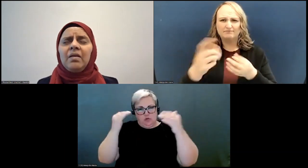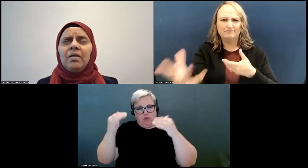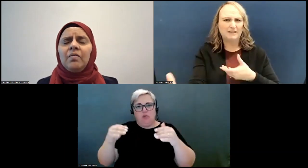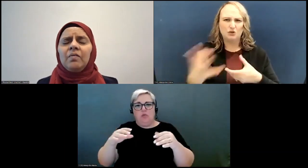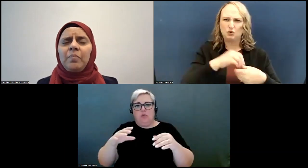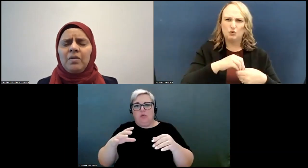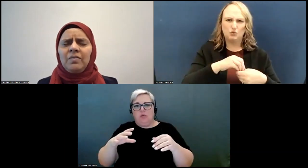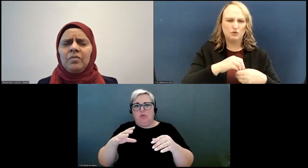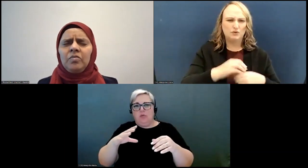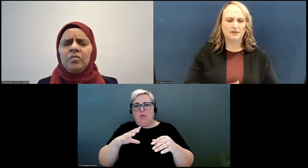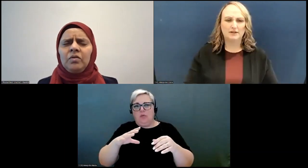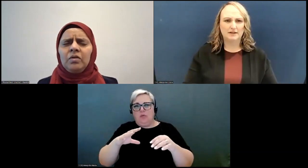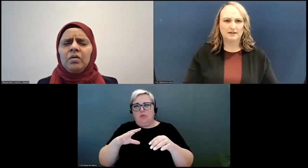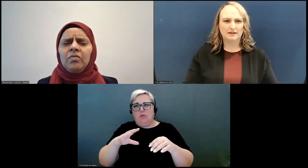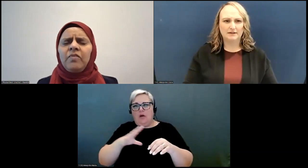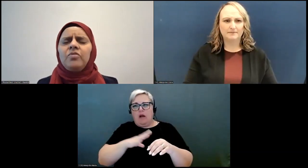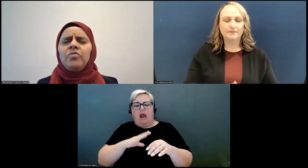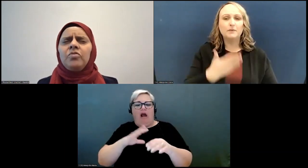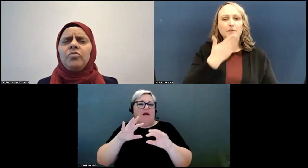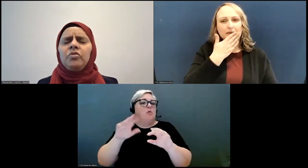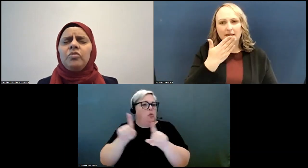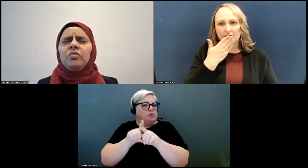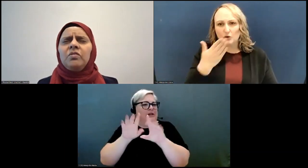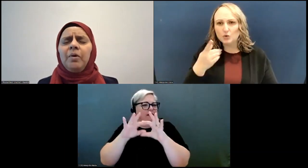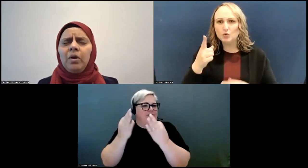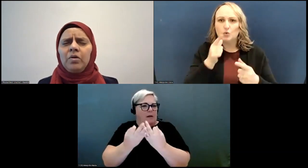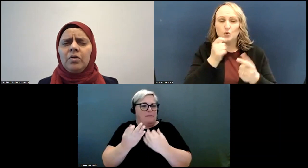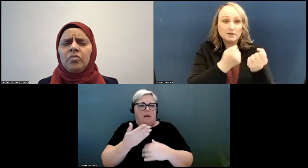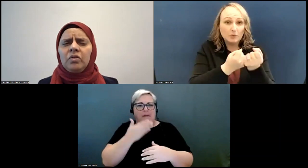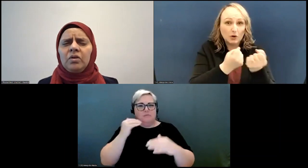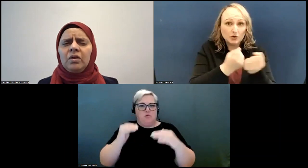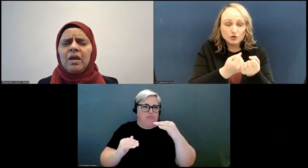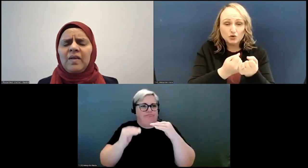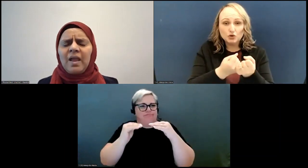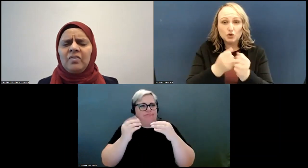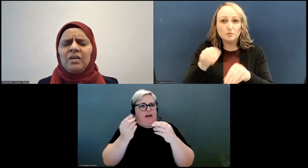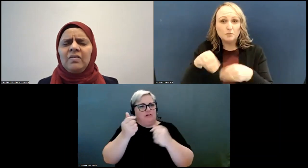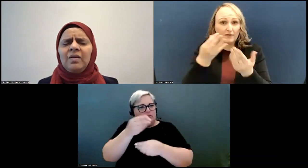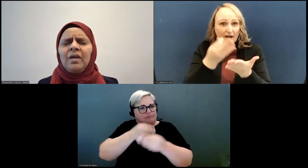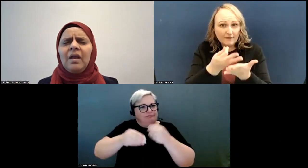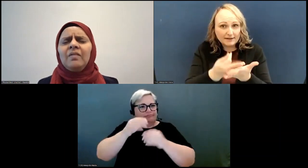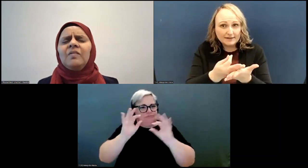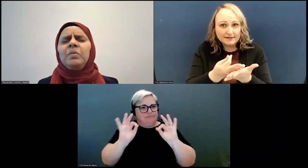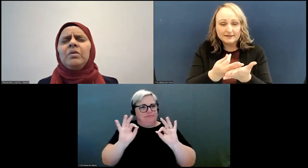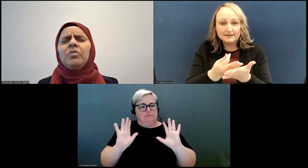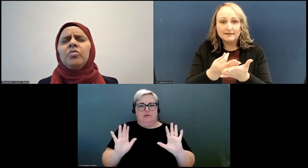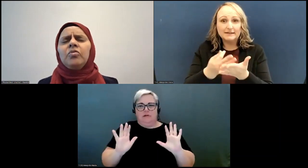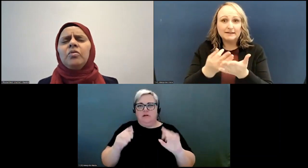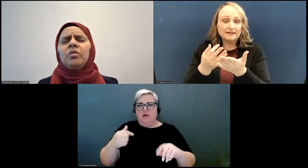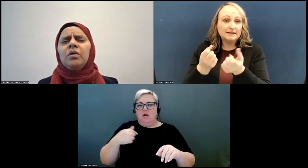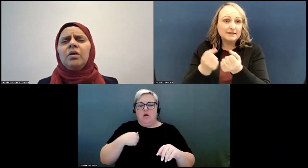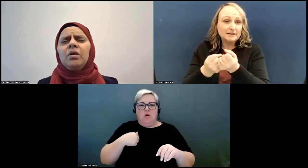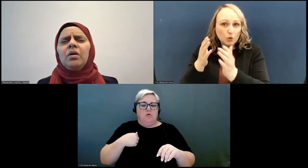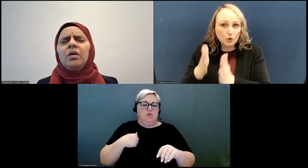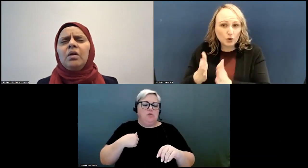thank sponsors, funders, supporters, attendees, and